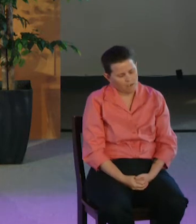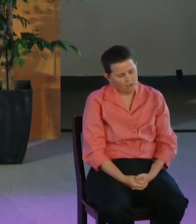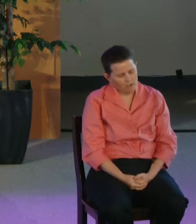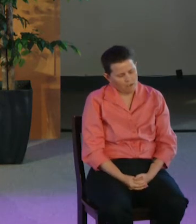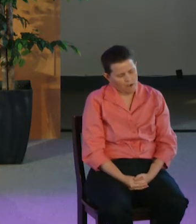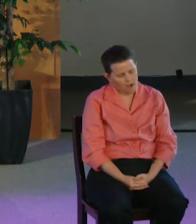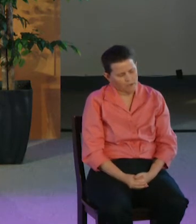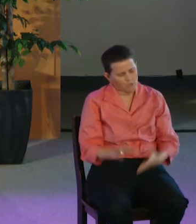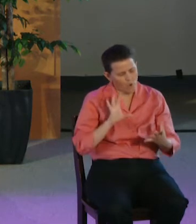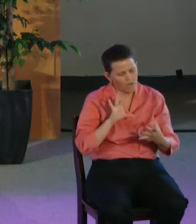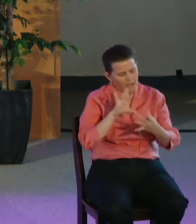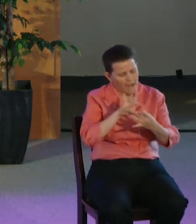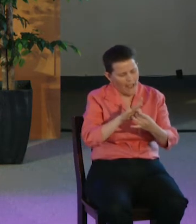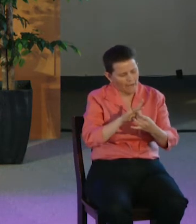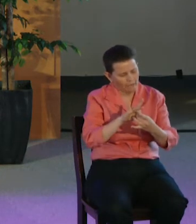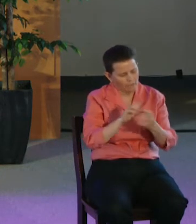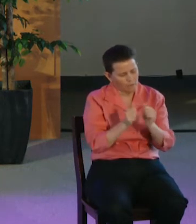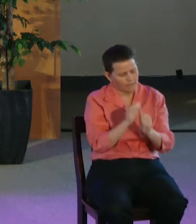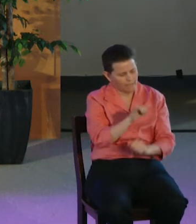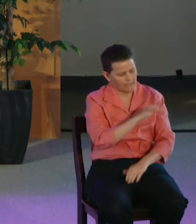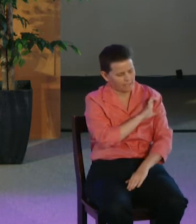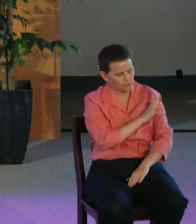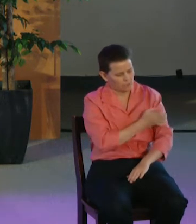you into the silence.